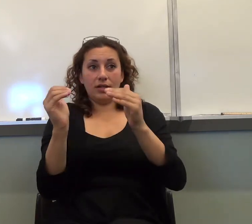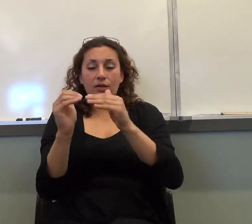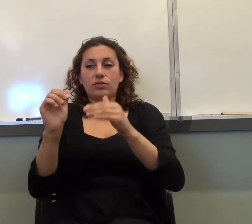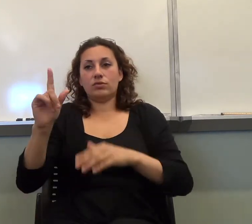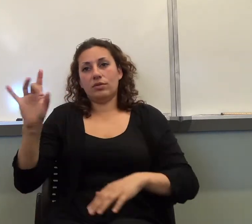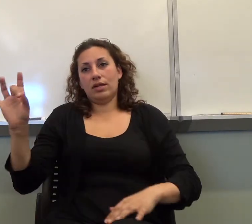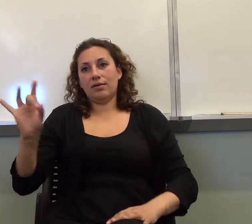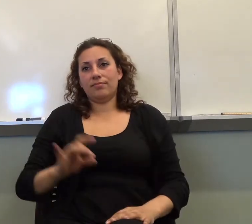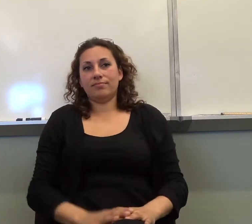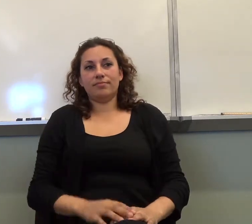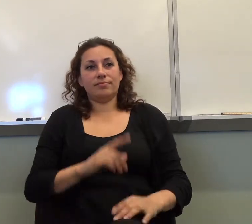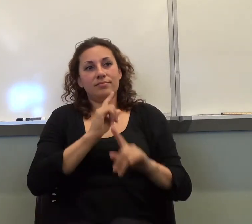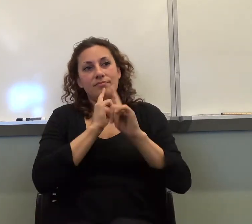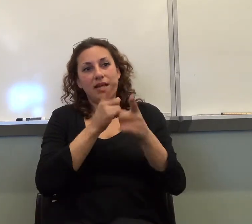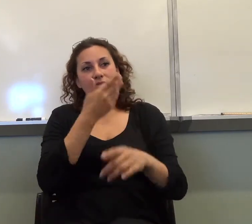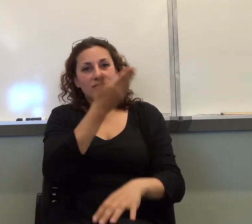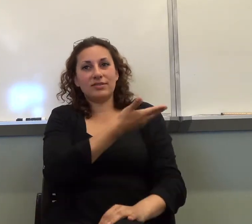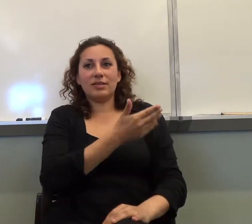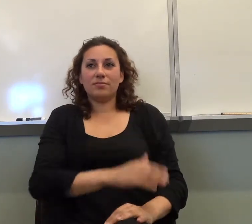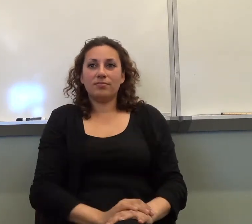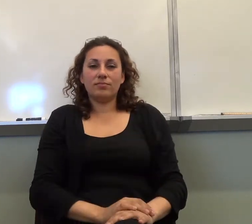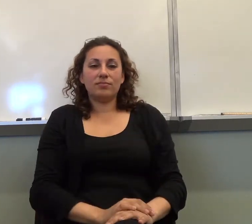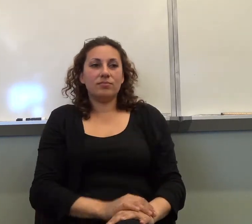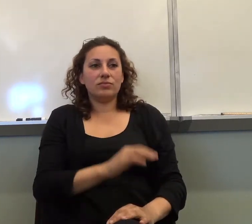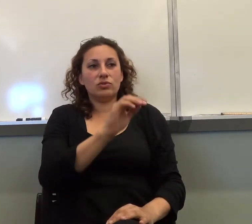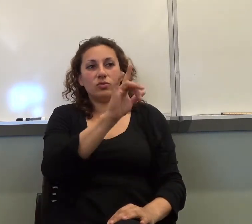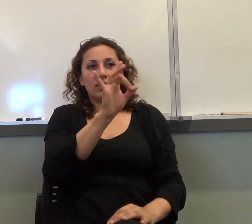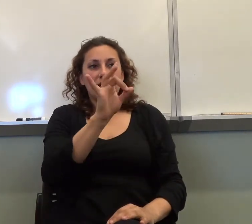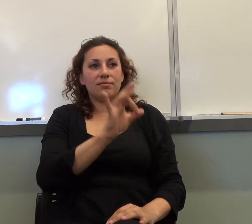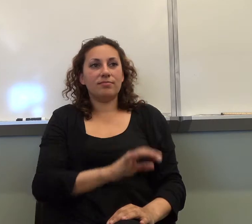There's the answer, 28. Turns out to be a whole number.